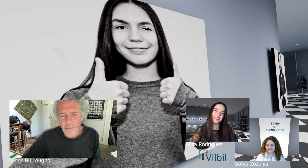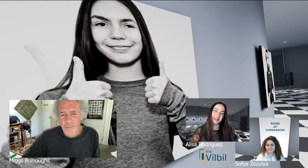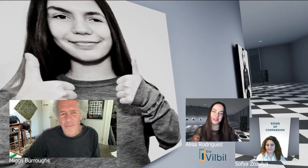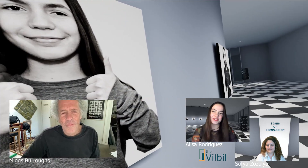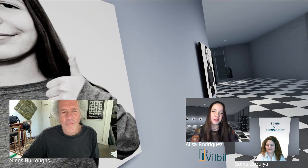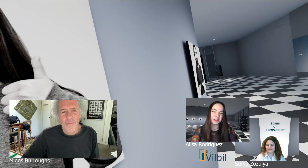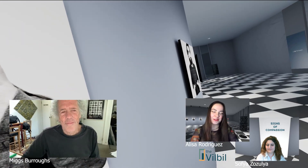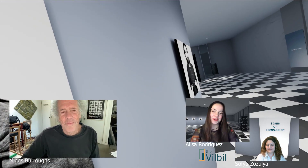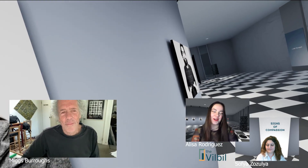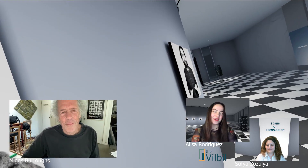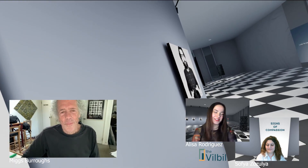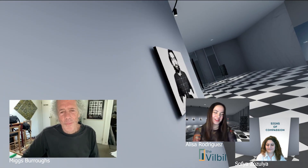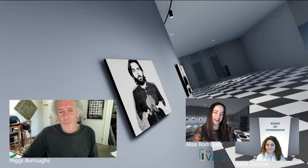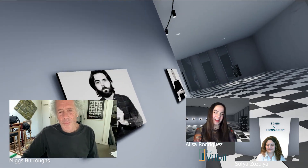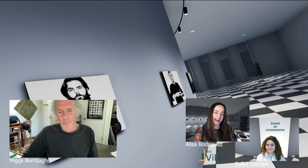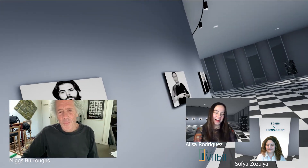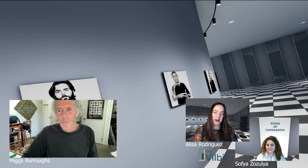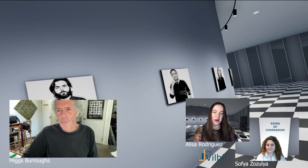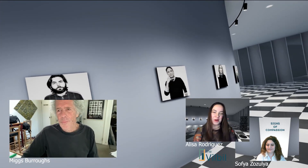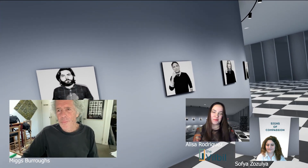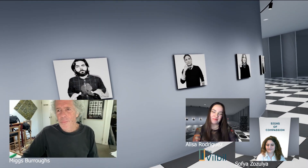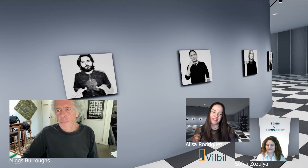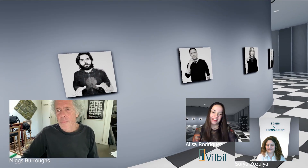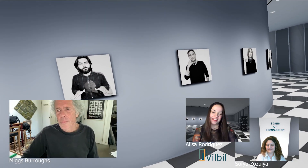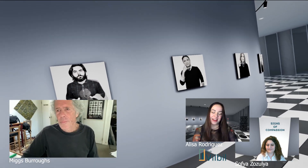Thank you so much for your answer.